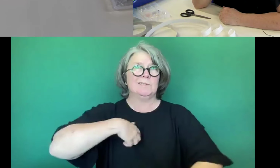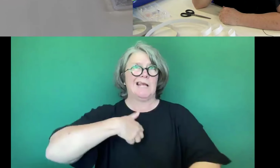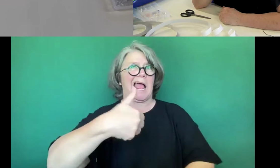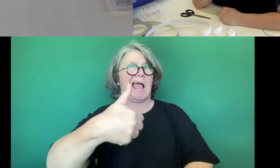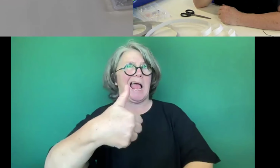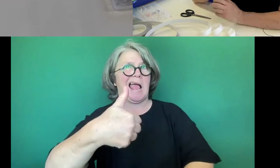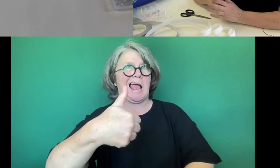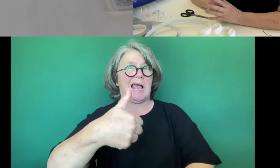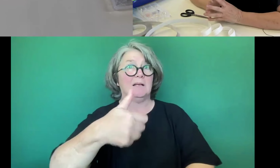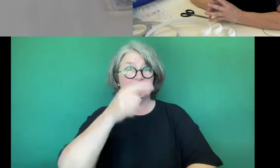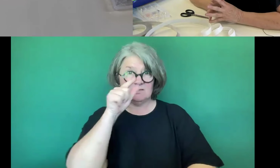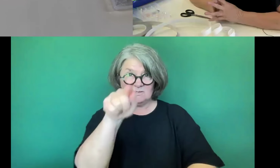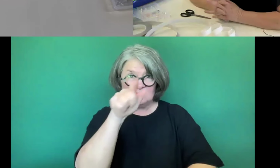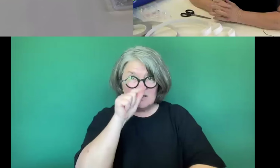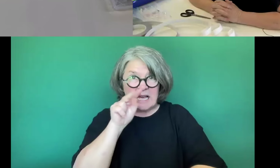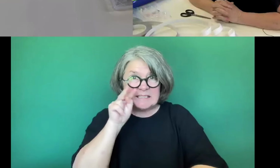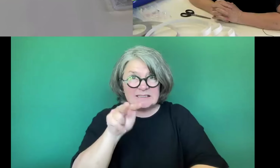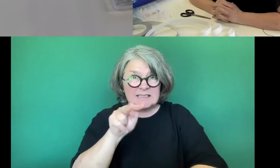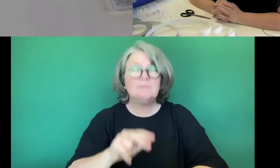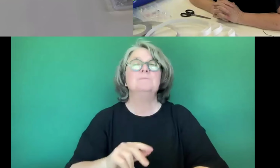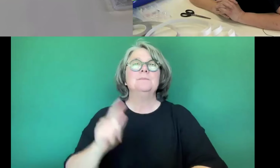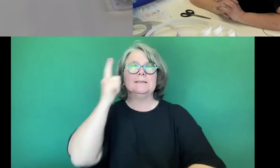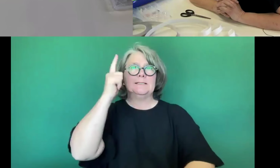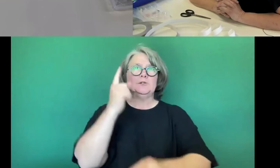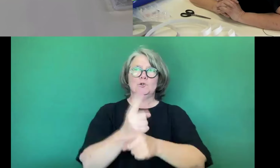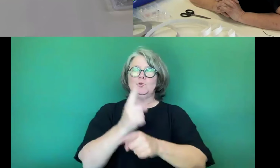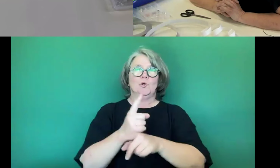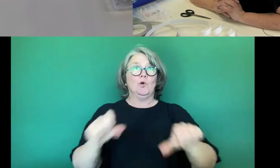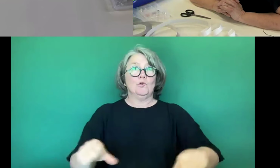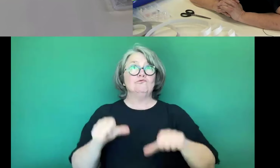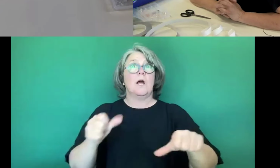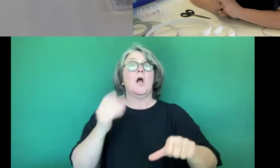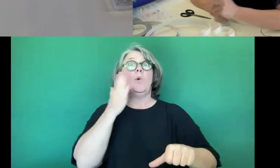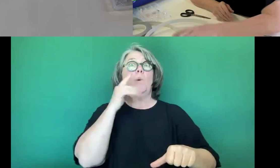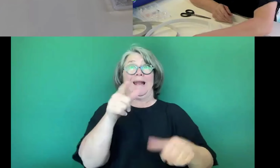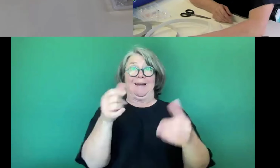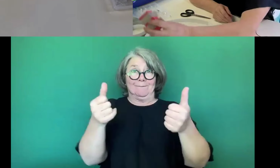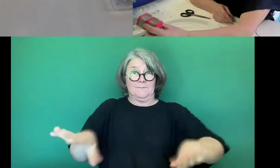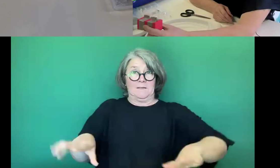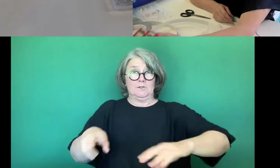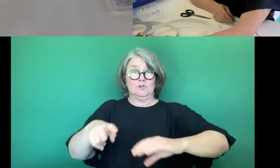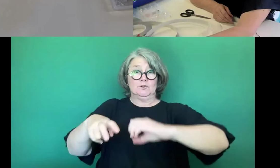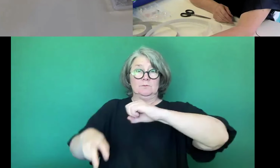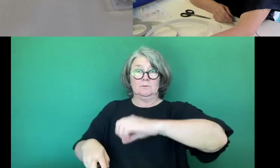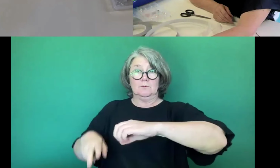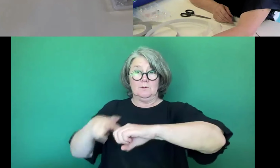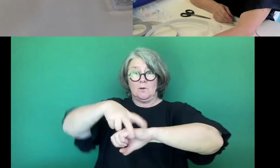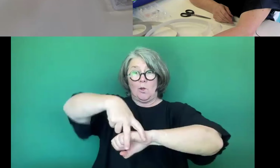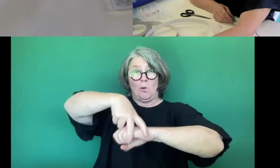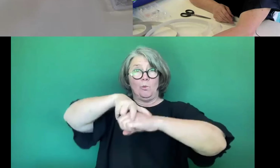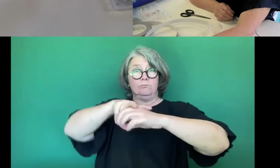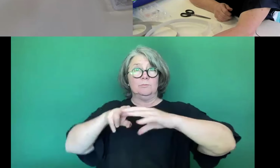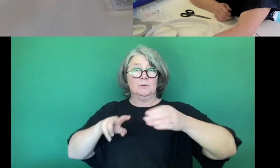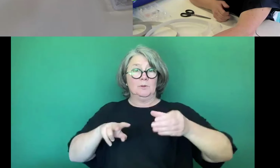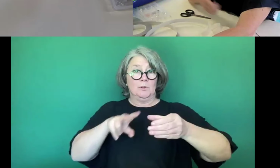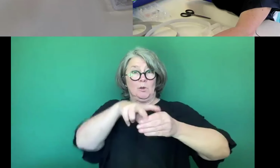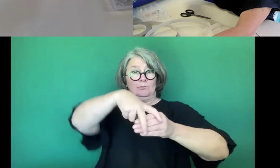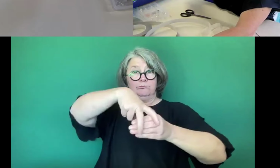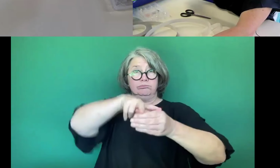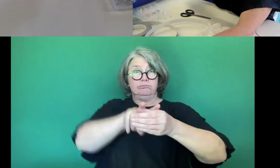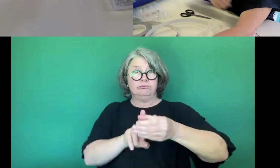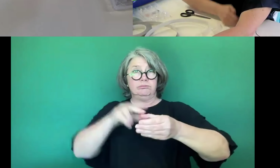see? Yeah, I can see it. Okay. When you've finished, can you do a thumbs up? So when you've got to that point, can you do a thumbs